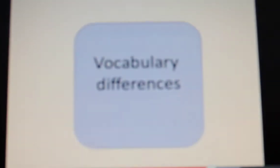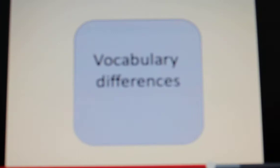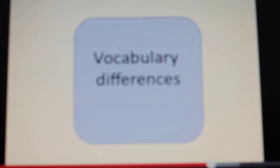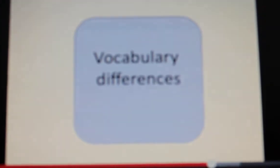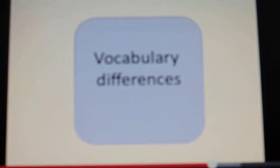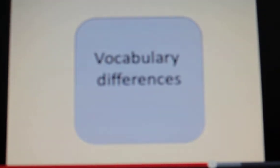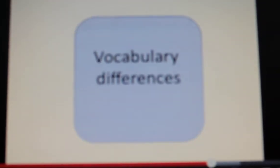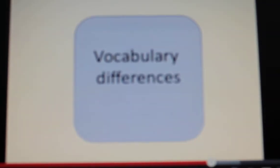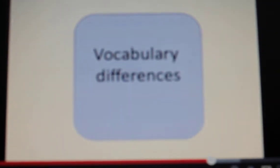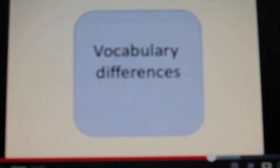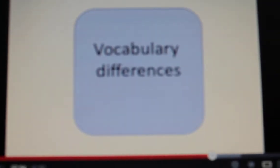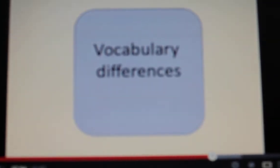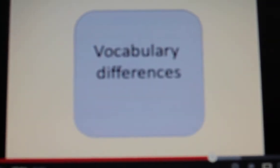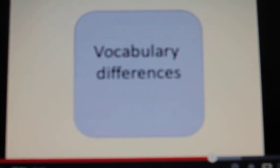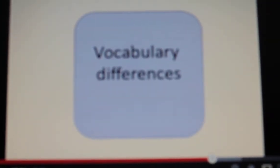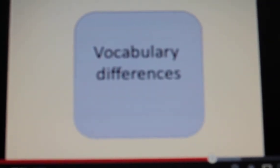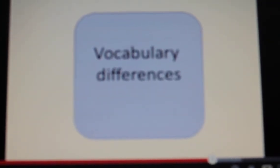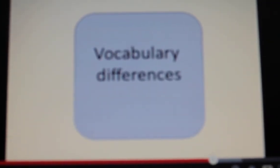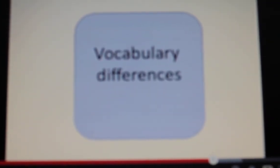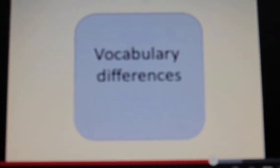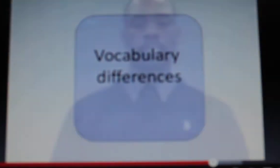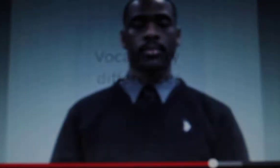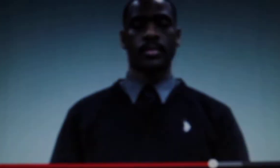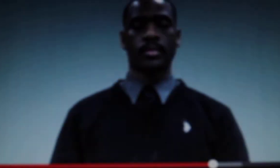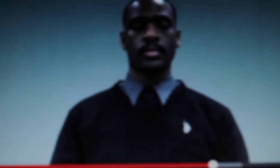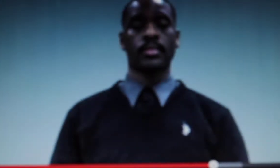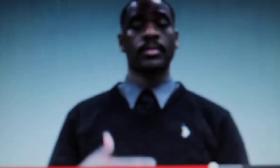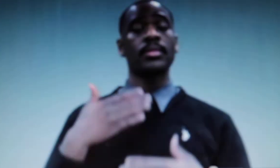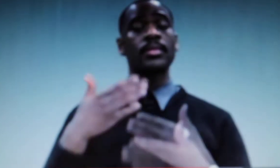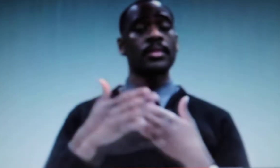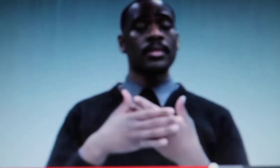we noticed that black deaf signers tend to have a bigger signing space.